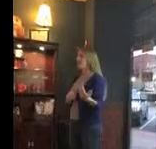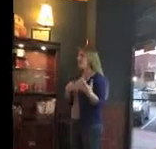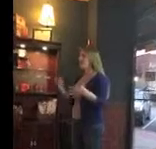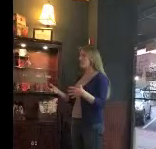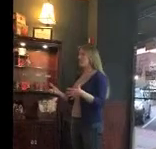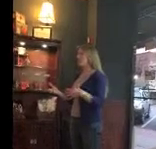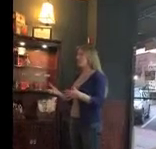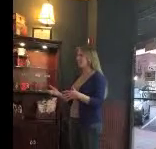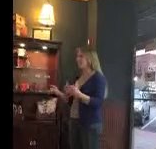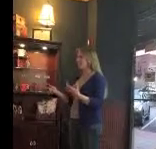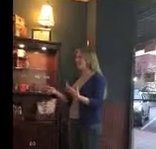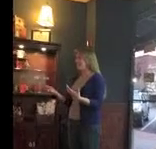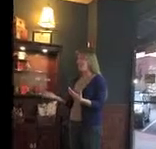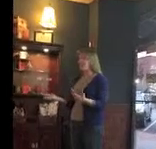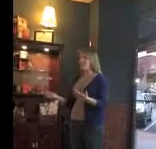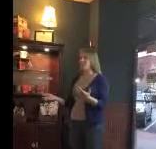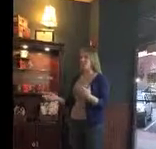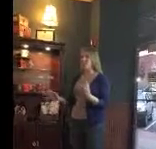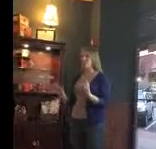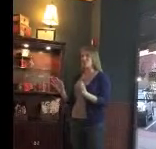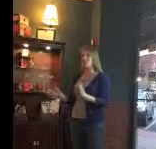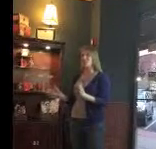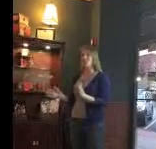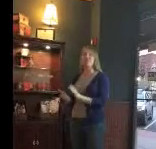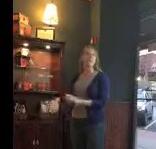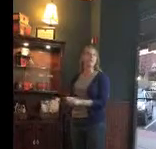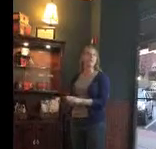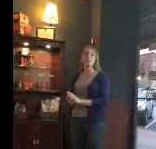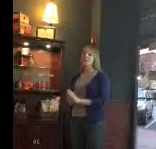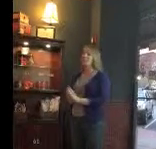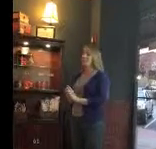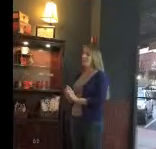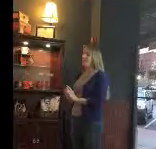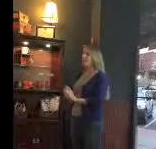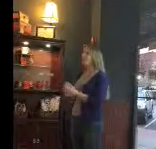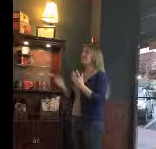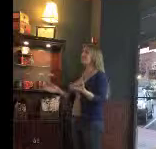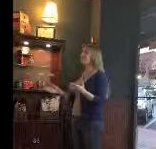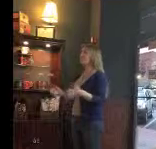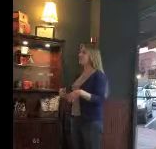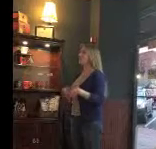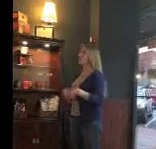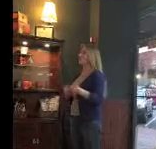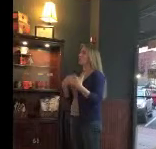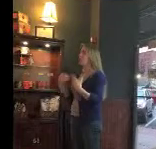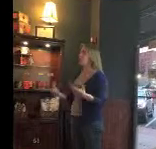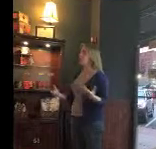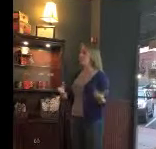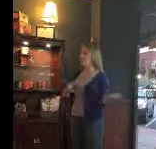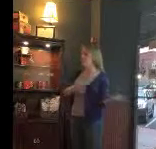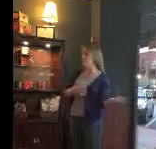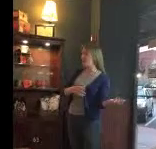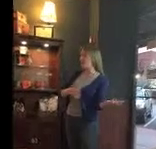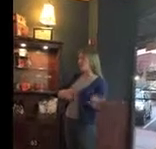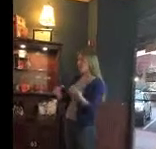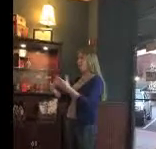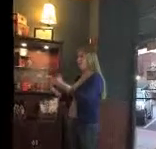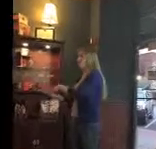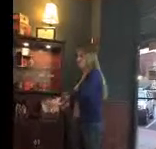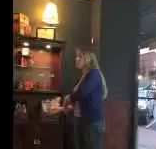had 25% DDD distiller's grains, which I don't know exactly what that means. But the reason I did that is because it's becoming more popular. It's a byproduct of ethanol production,